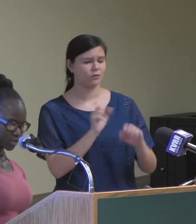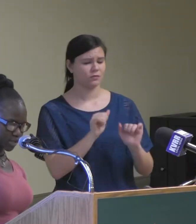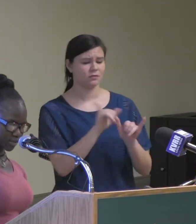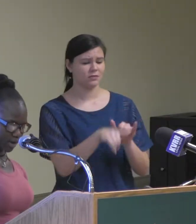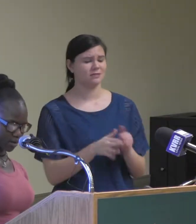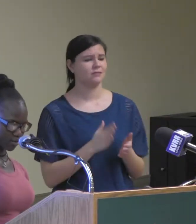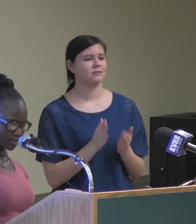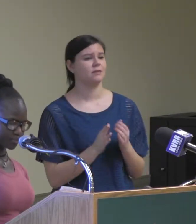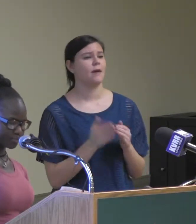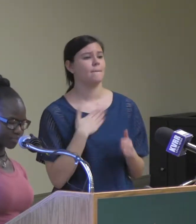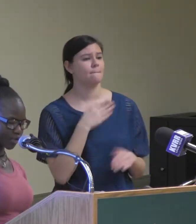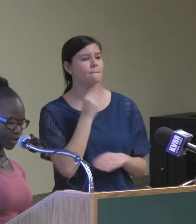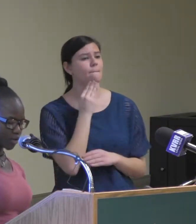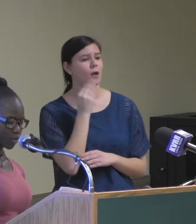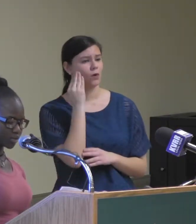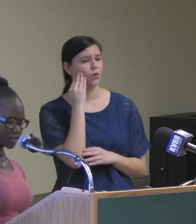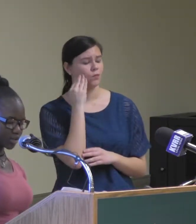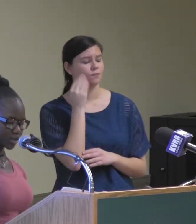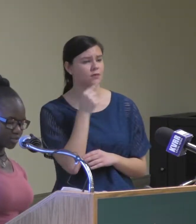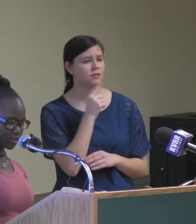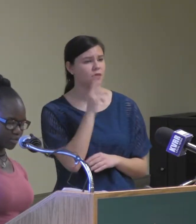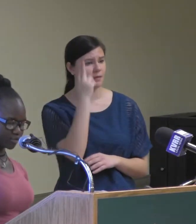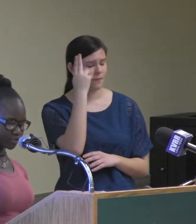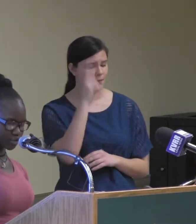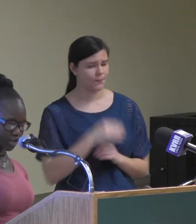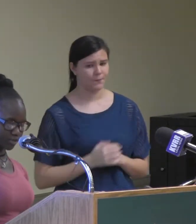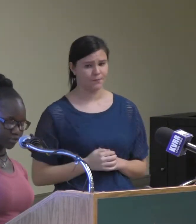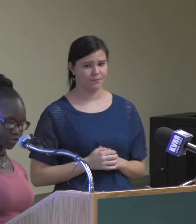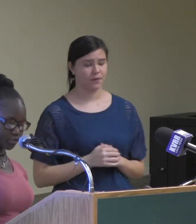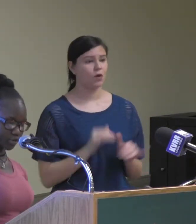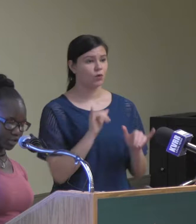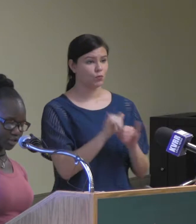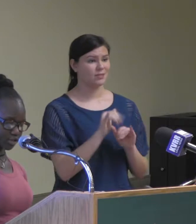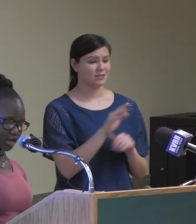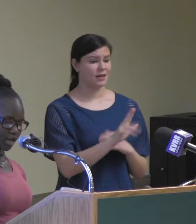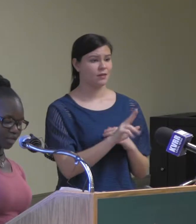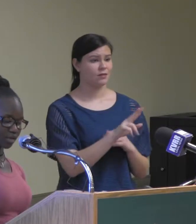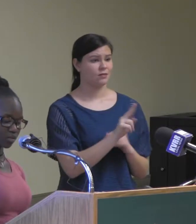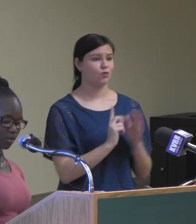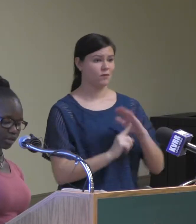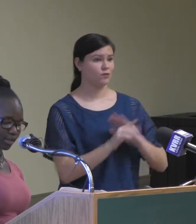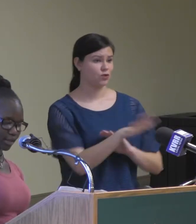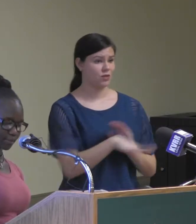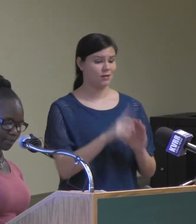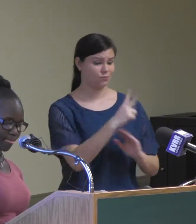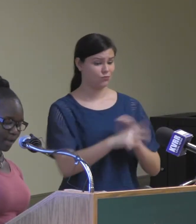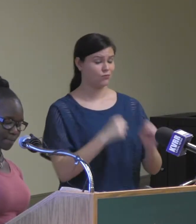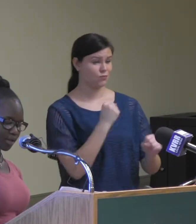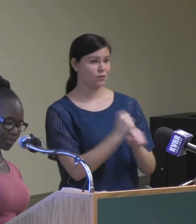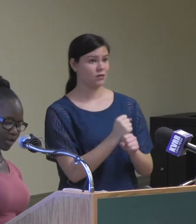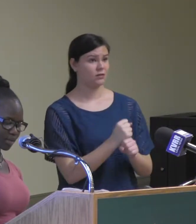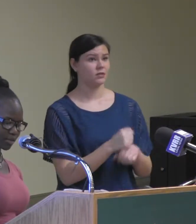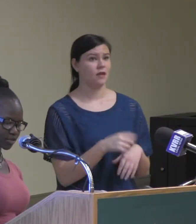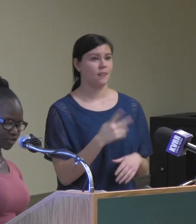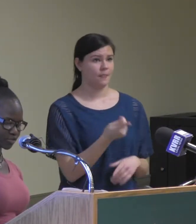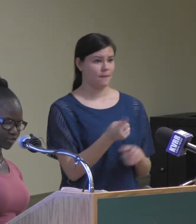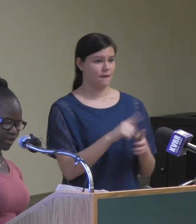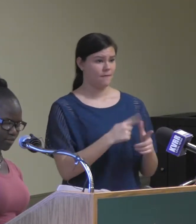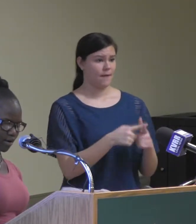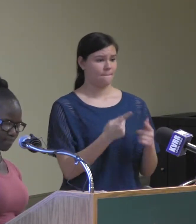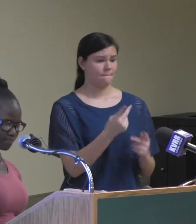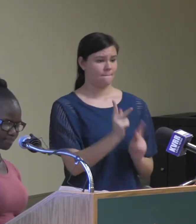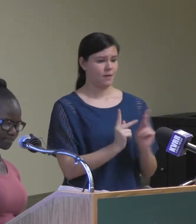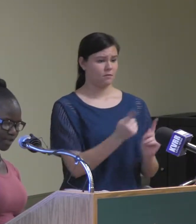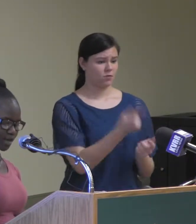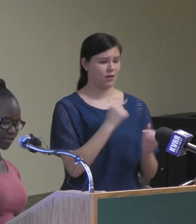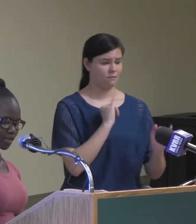house, said my uncle. We stayed at Mire refugee camp for 2 years, and then one day, people came and interviewed my